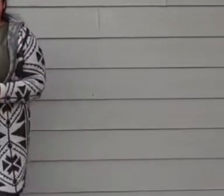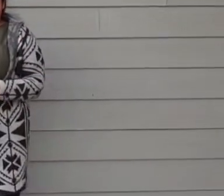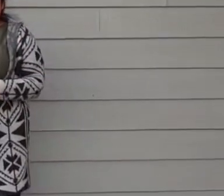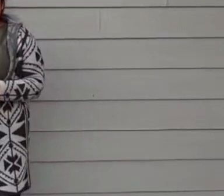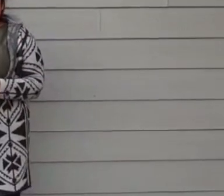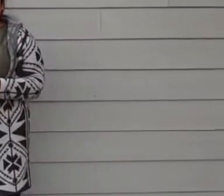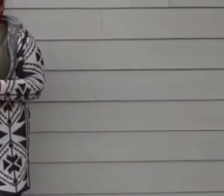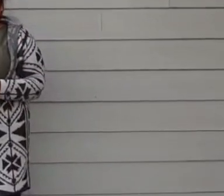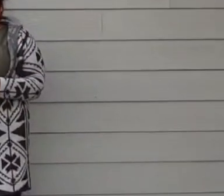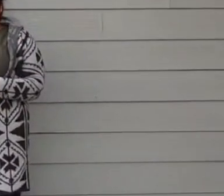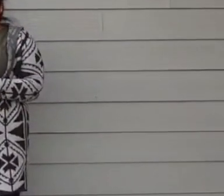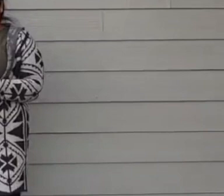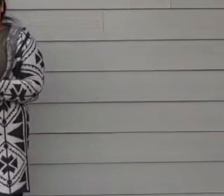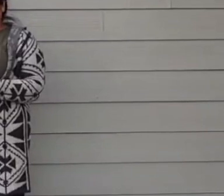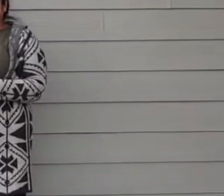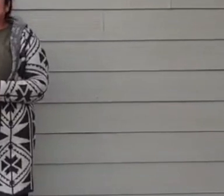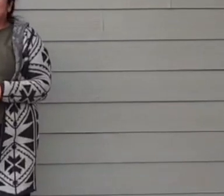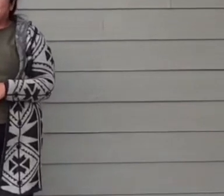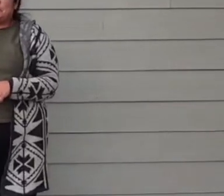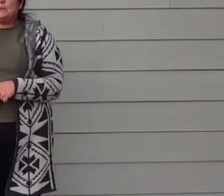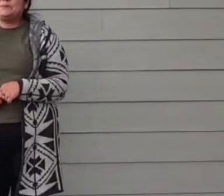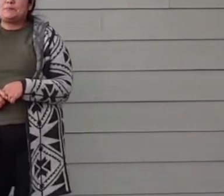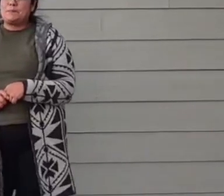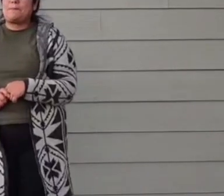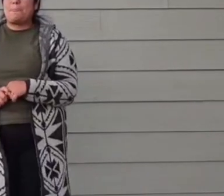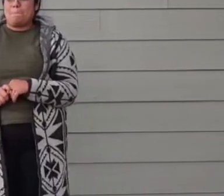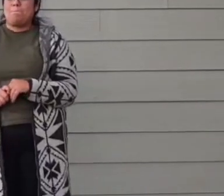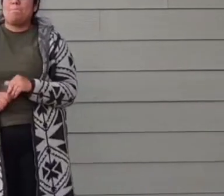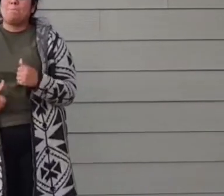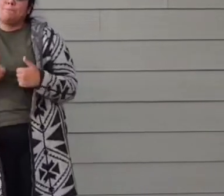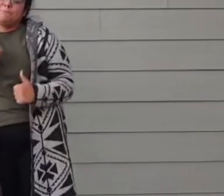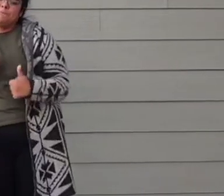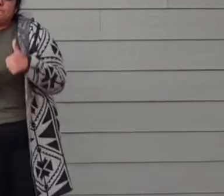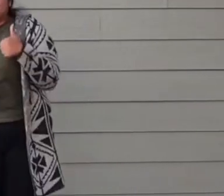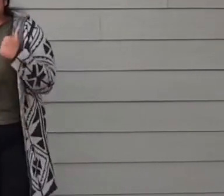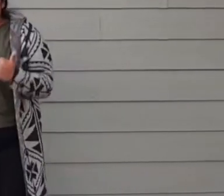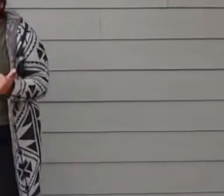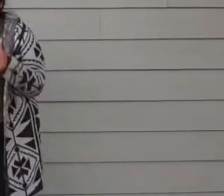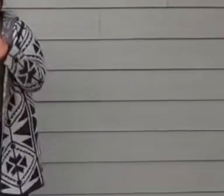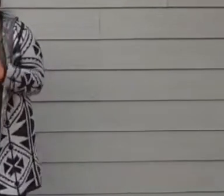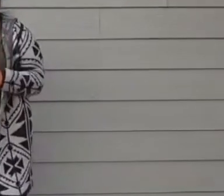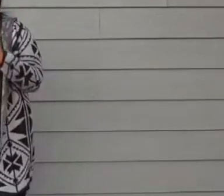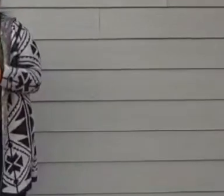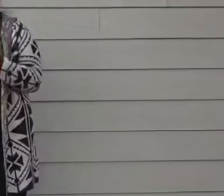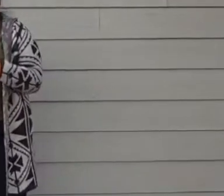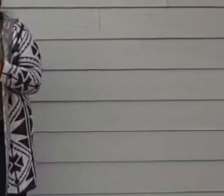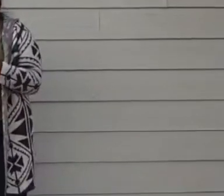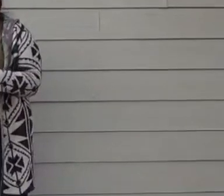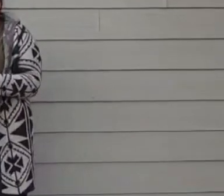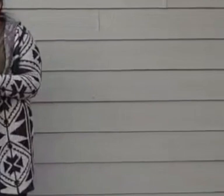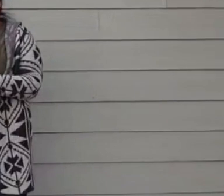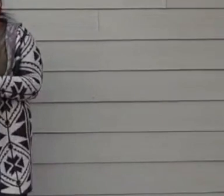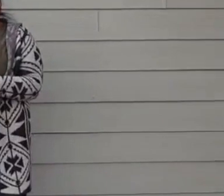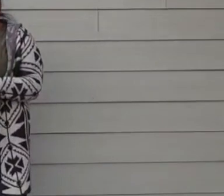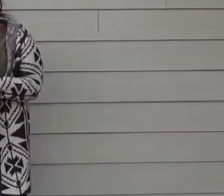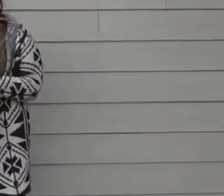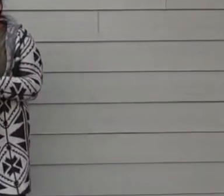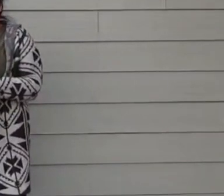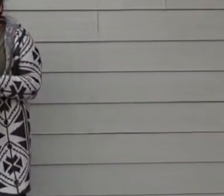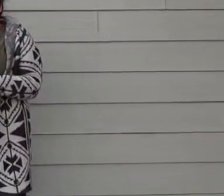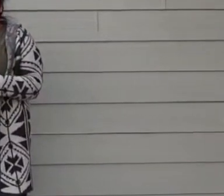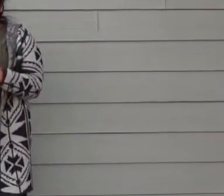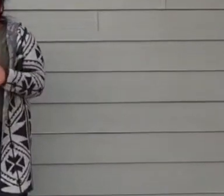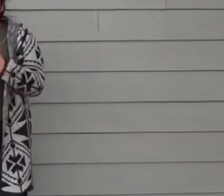you're interested in volunteering at all, be sure to stop at our welcome center after service and be